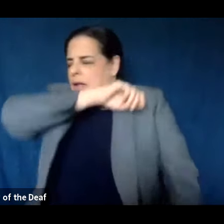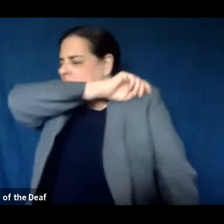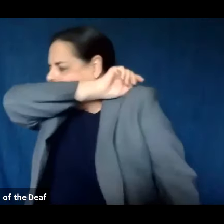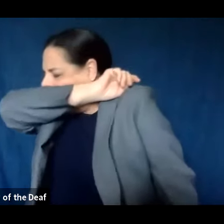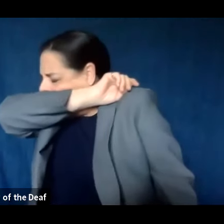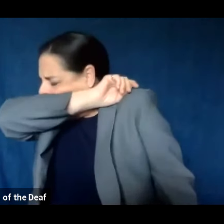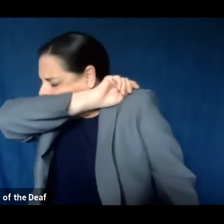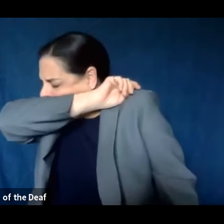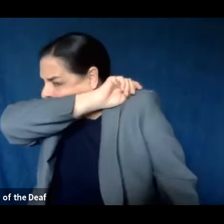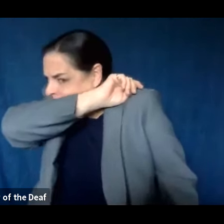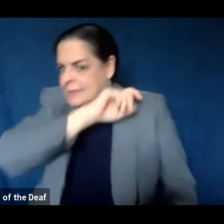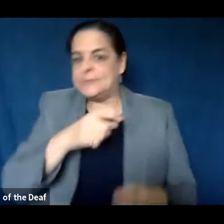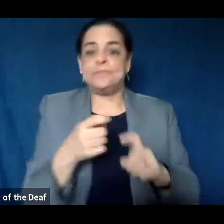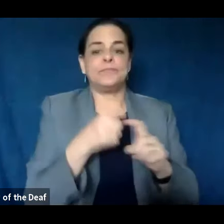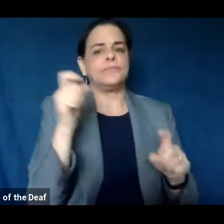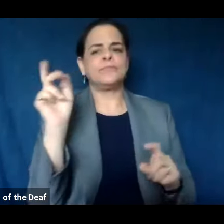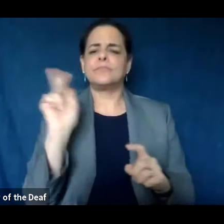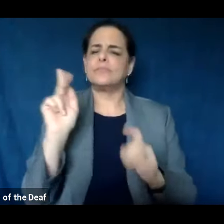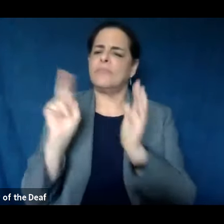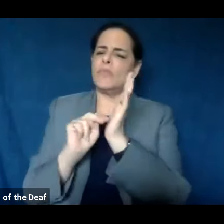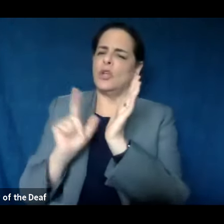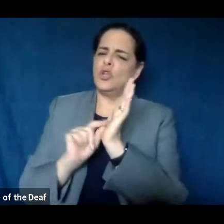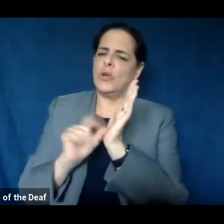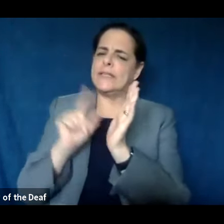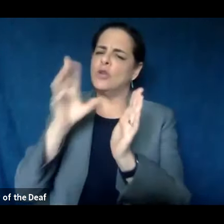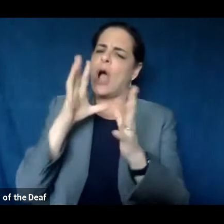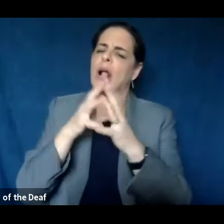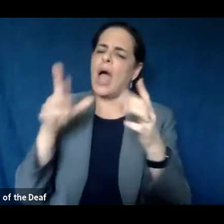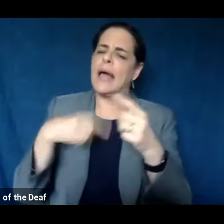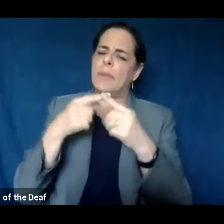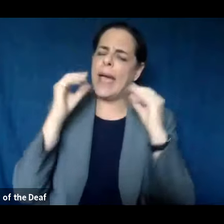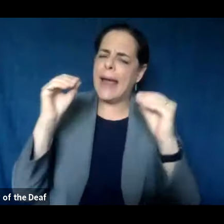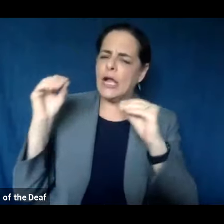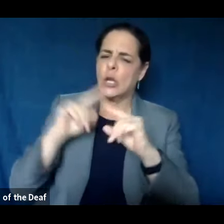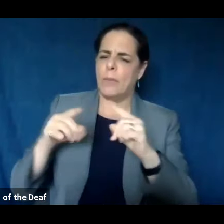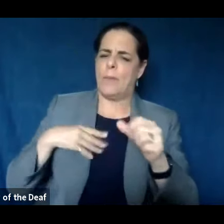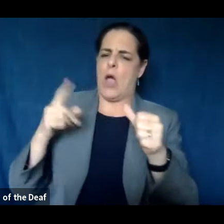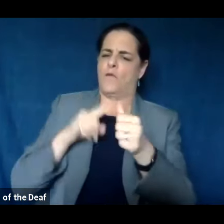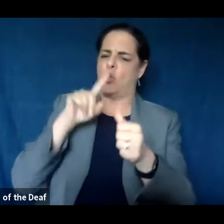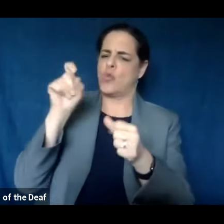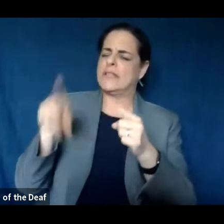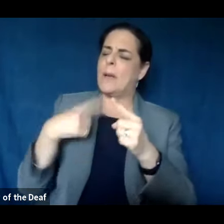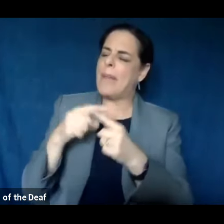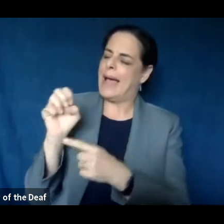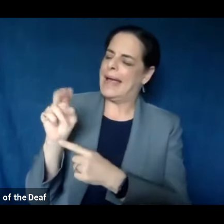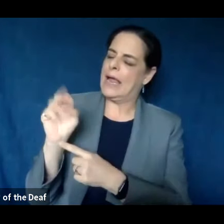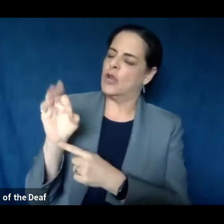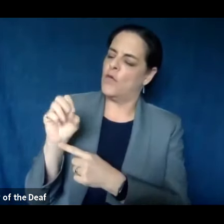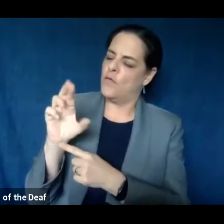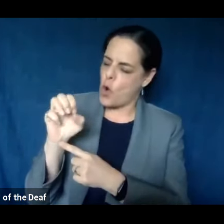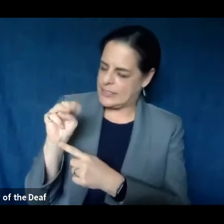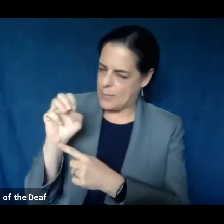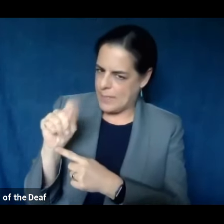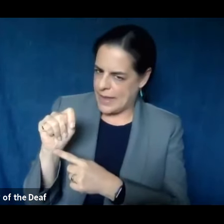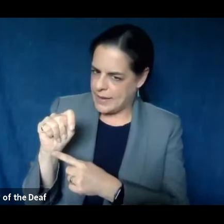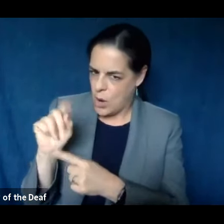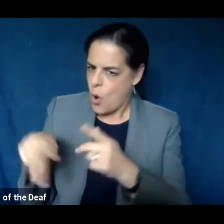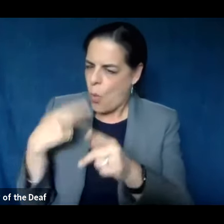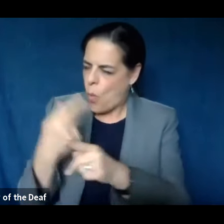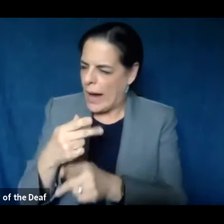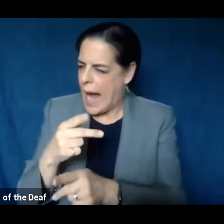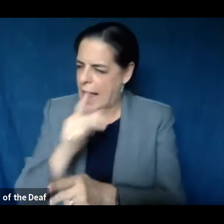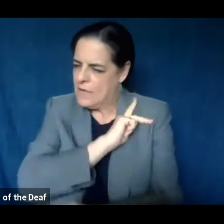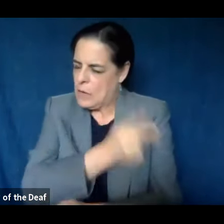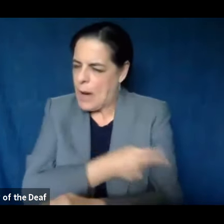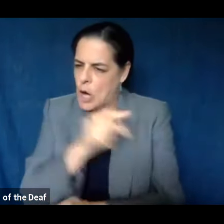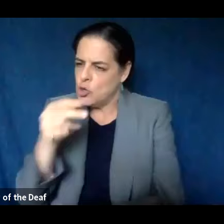From the Sentinel, you talked a lot about education, but my original question was about enforcement measures. What powers do you have specifically